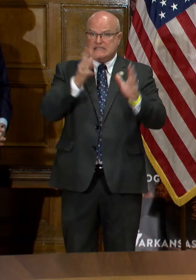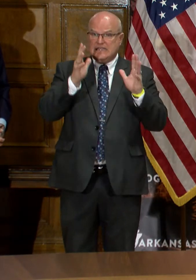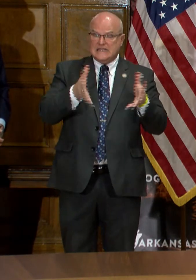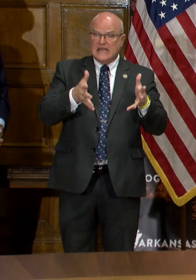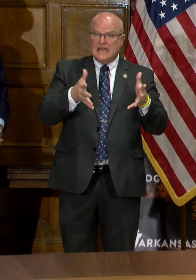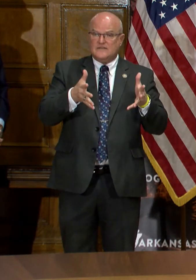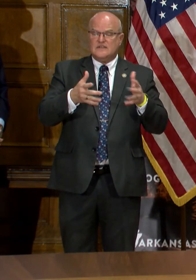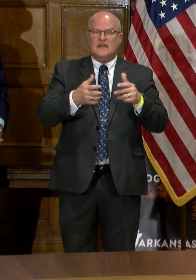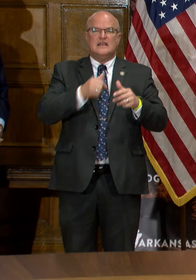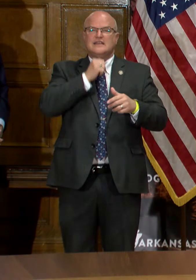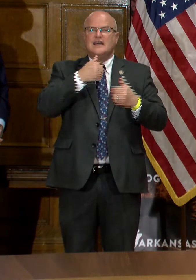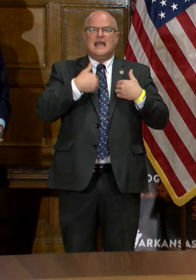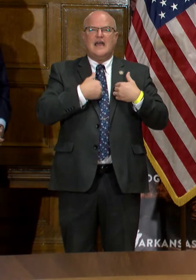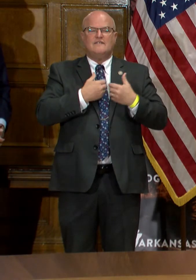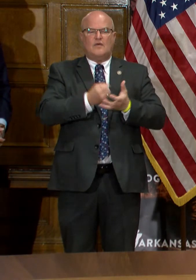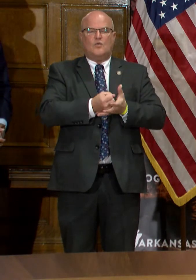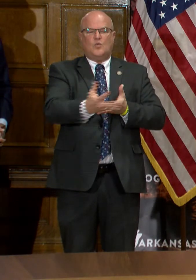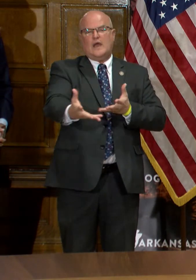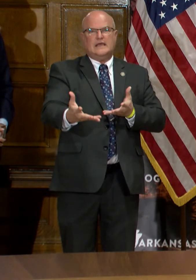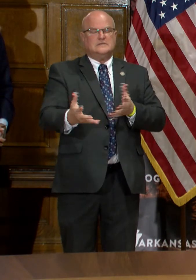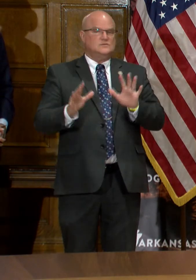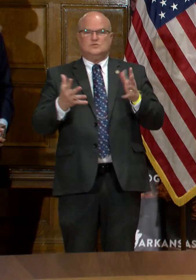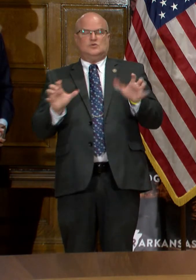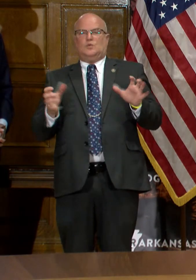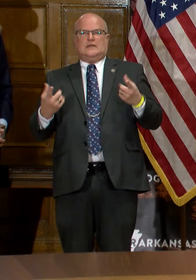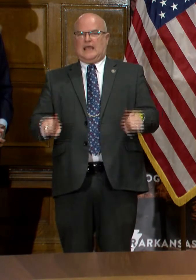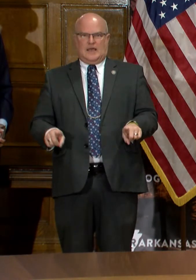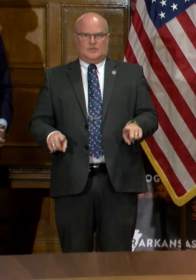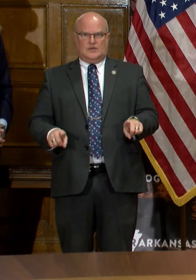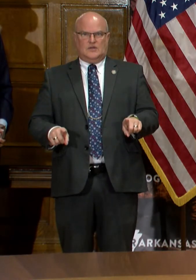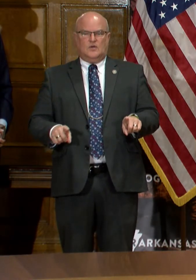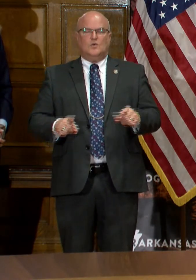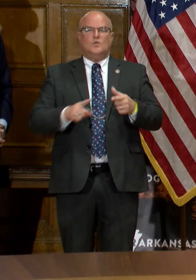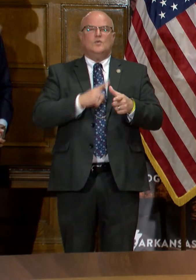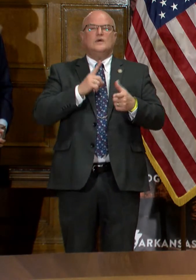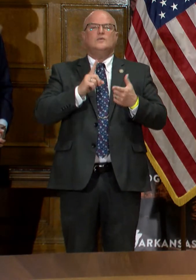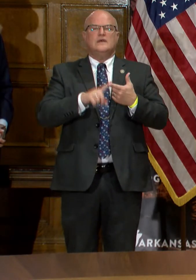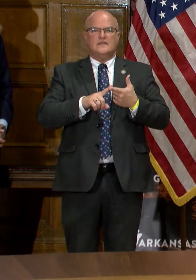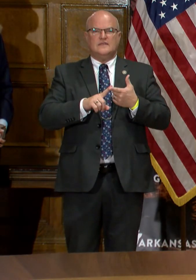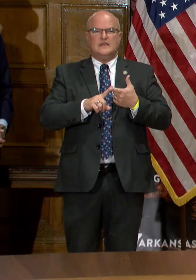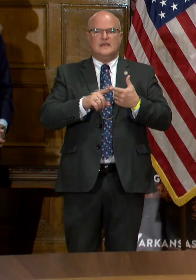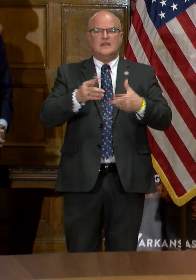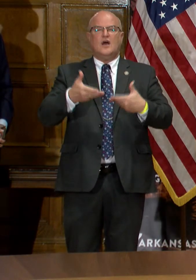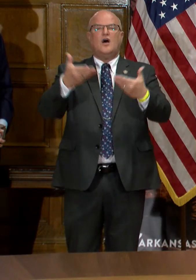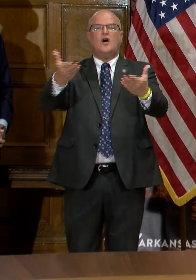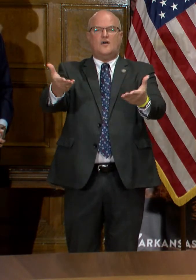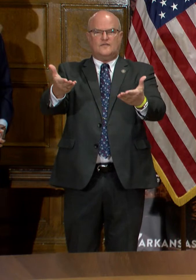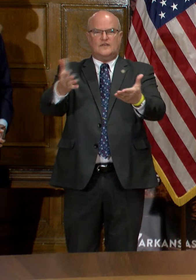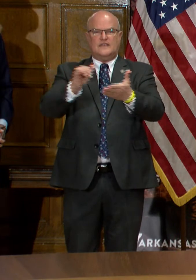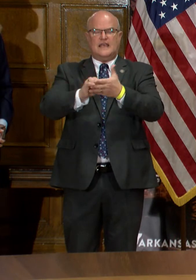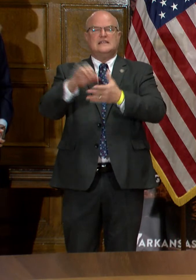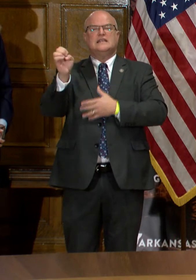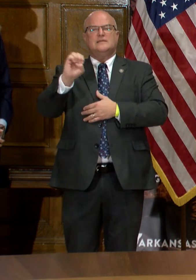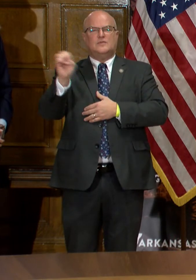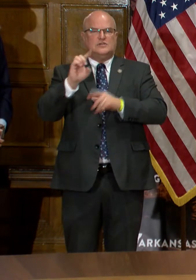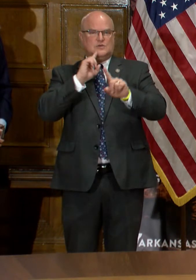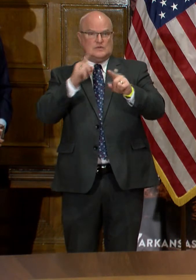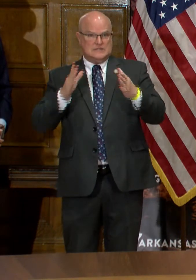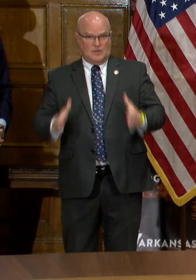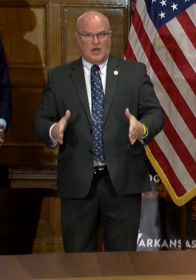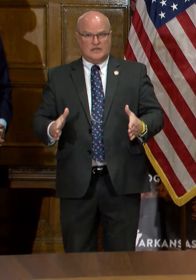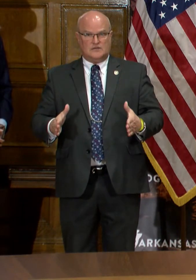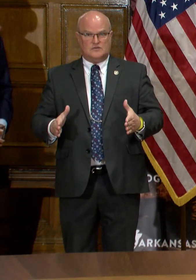over, rather than have it go to waste, which we would never want to happen, we would then offer that to those emergency